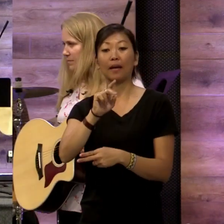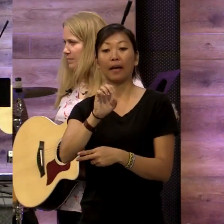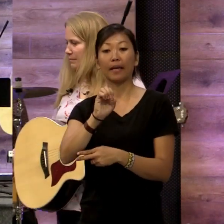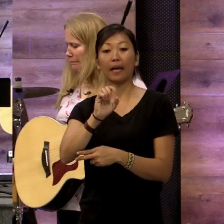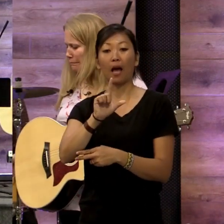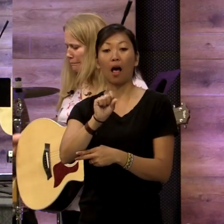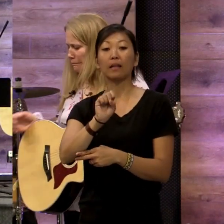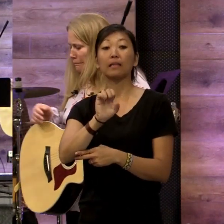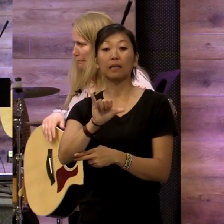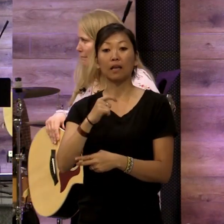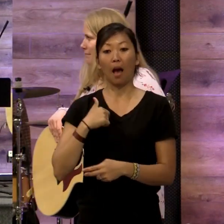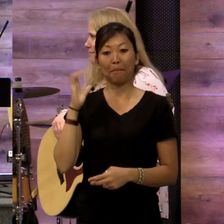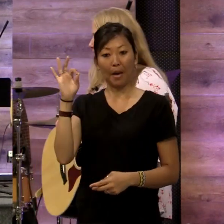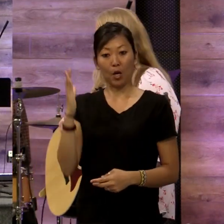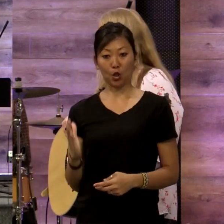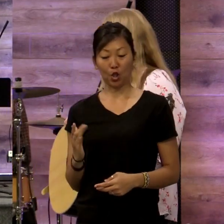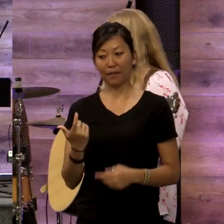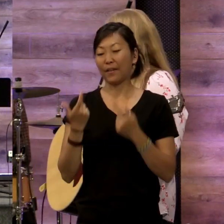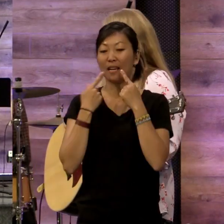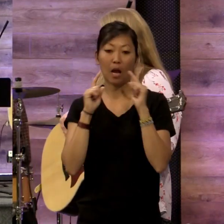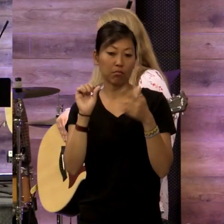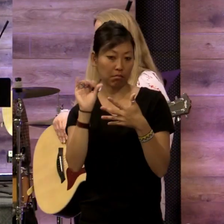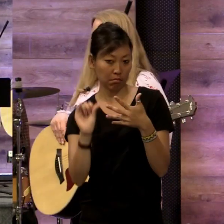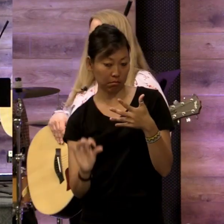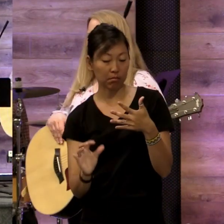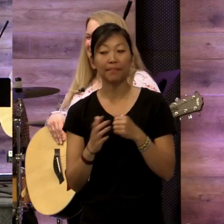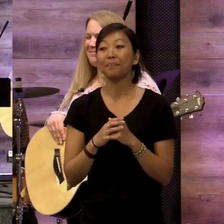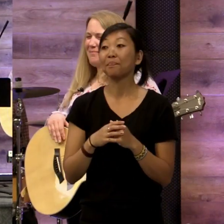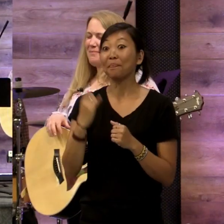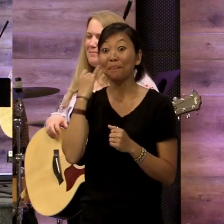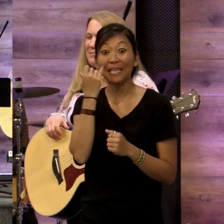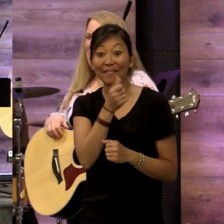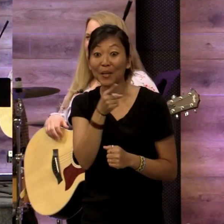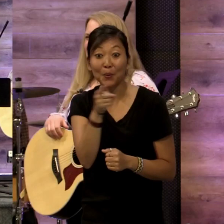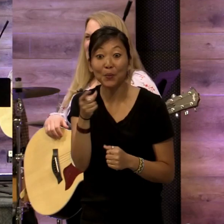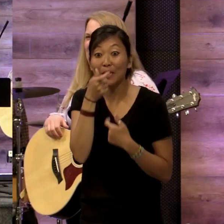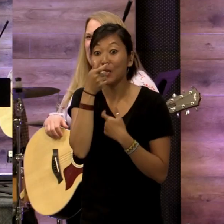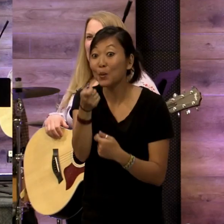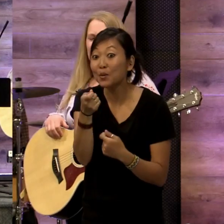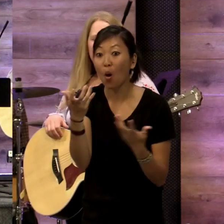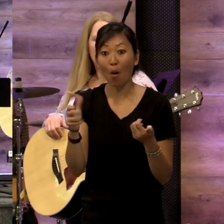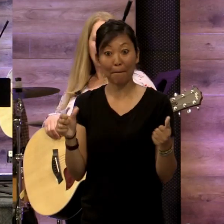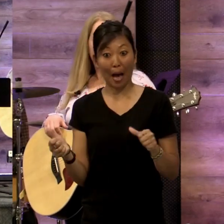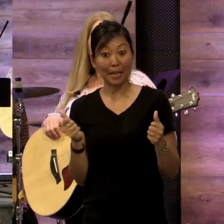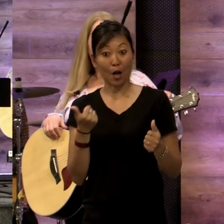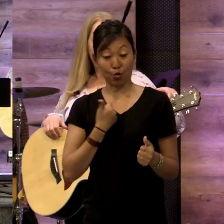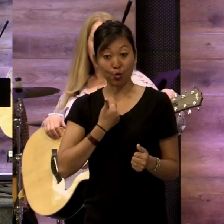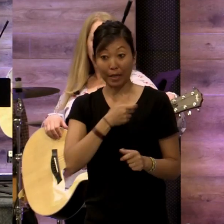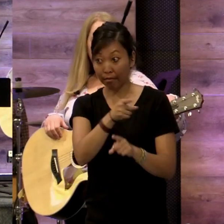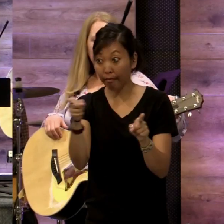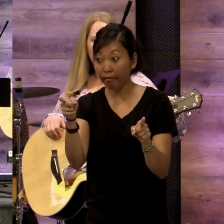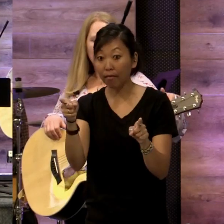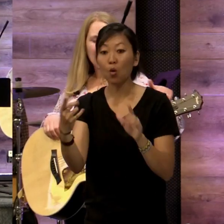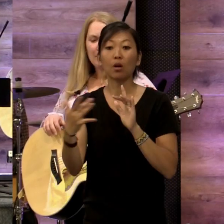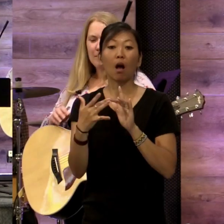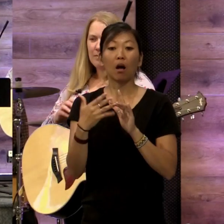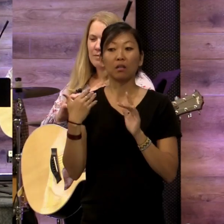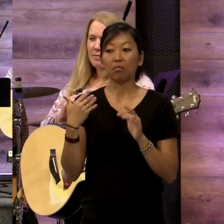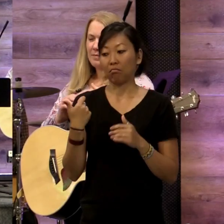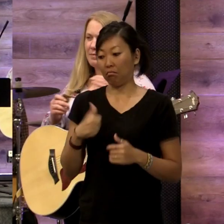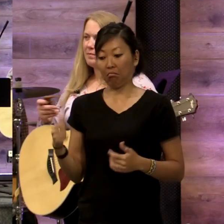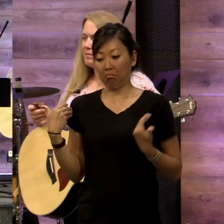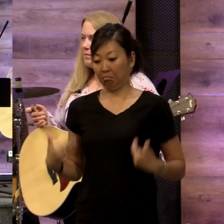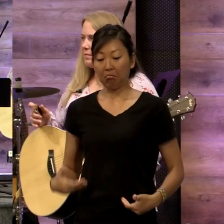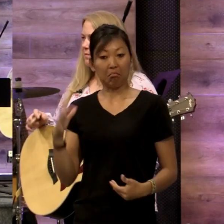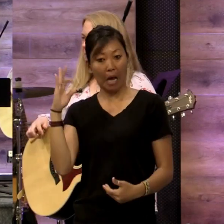here. And just got a couple announcements for you. First off, if any of you are interested in being baptized, you can get in